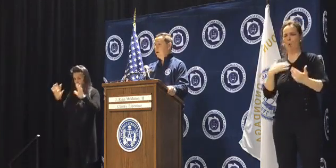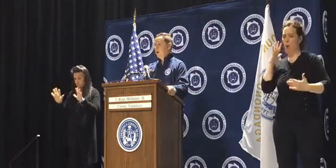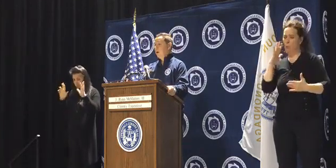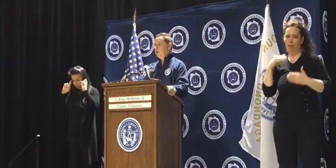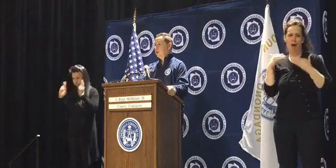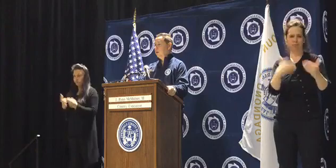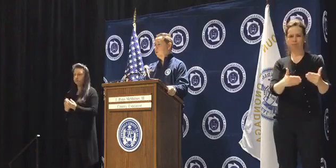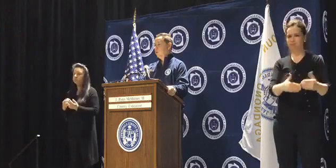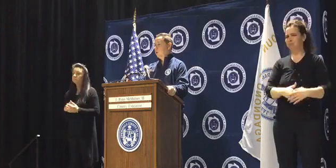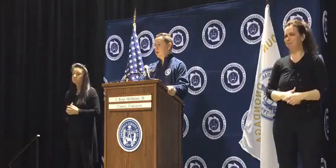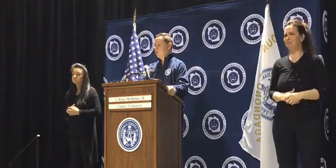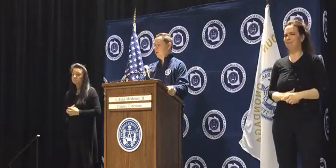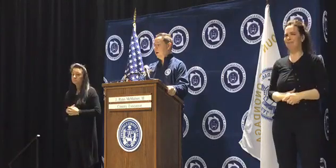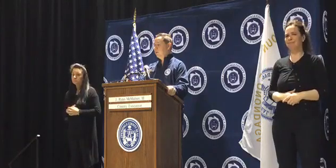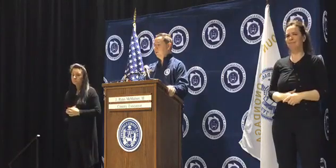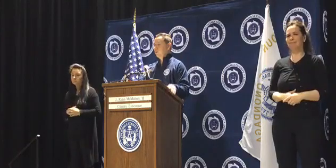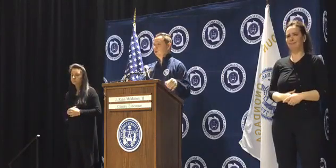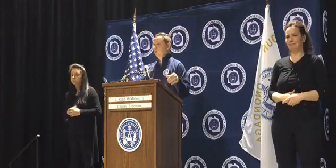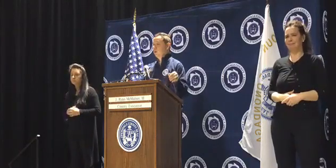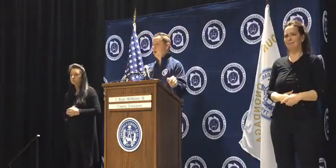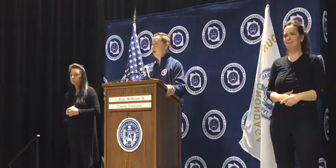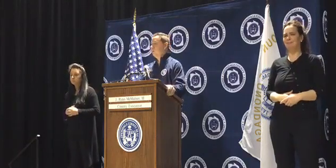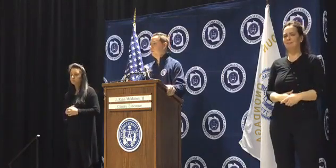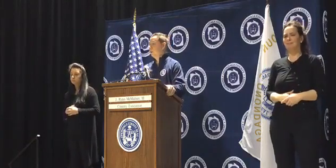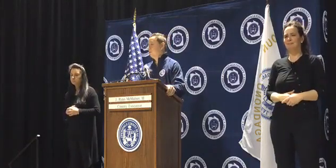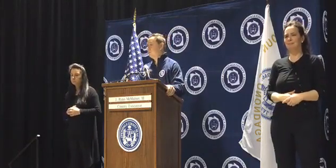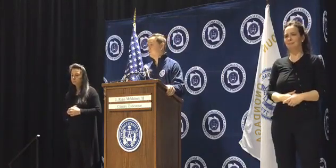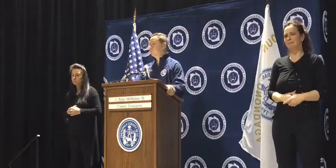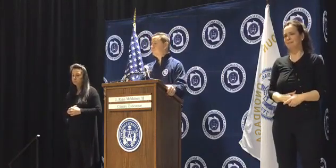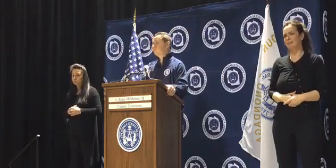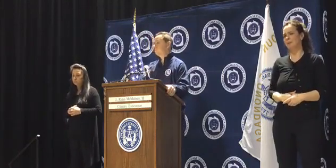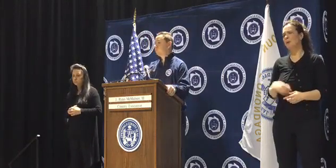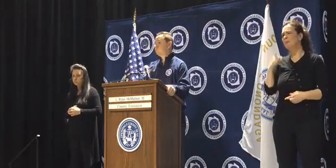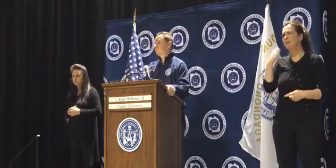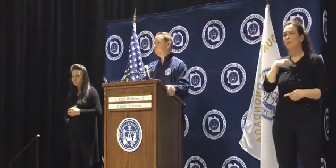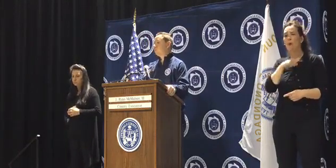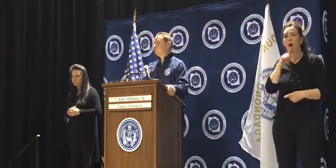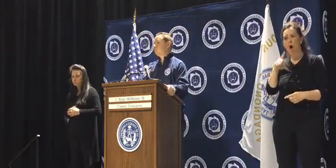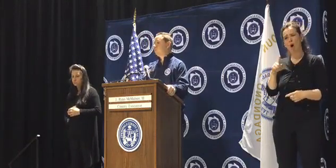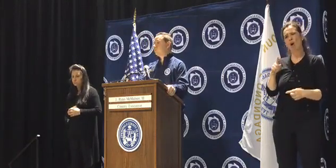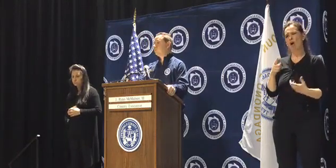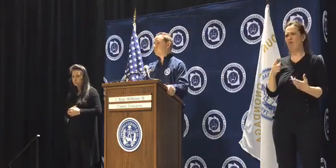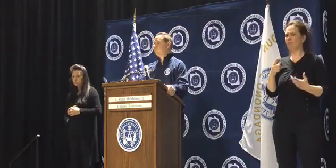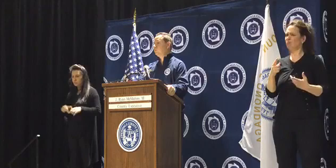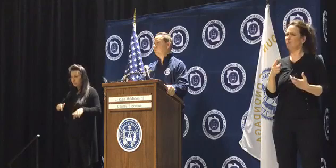now. When we're talking about poverty, infrastructure, and economic development. If I can just go